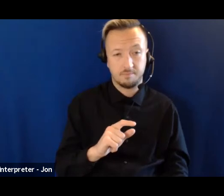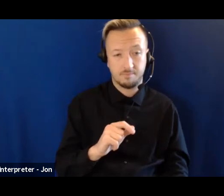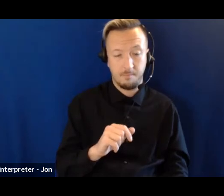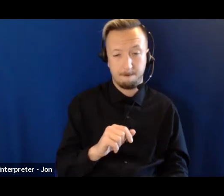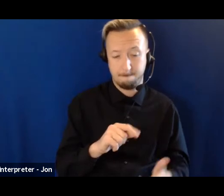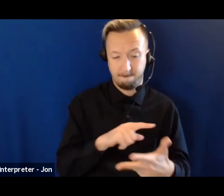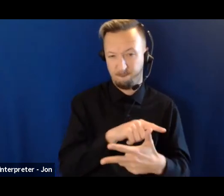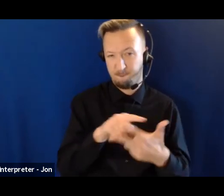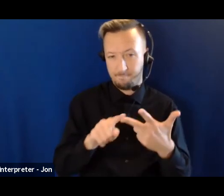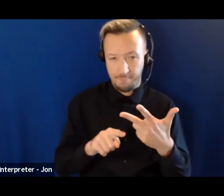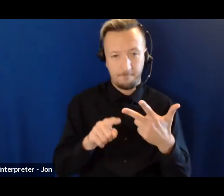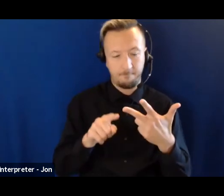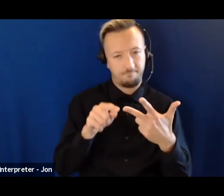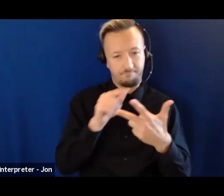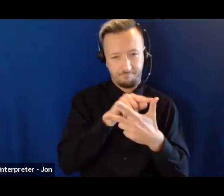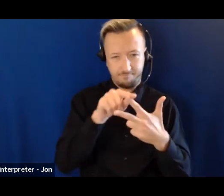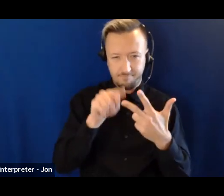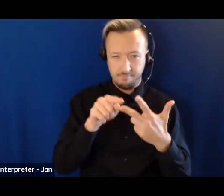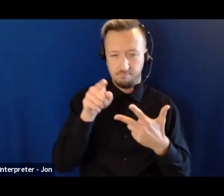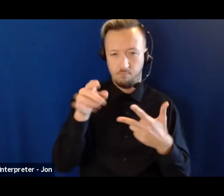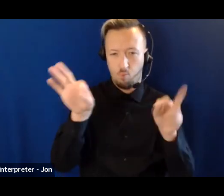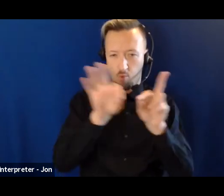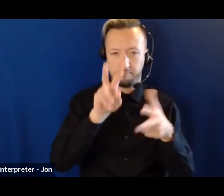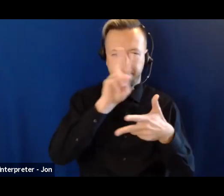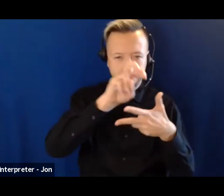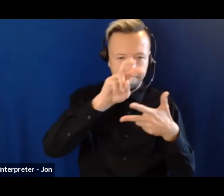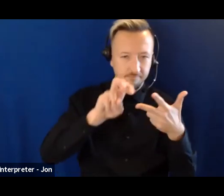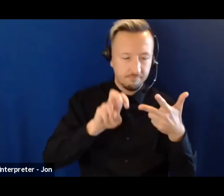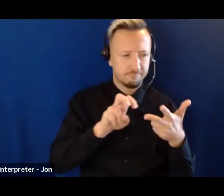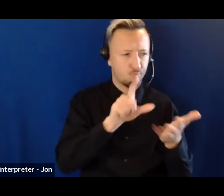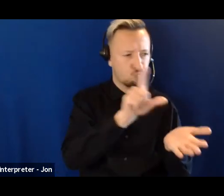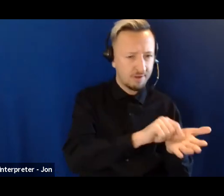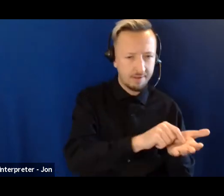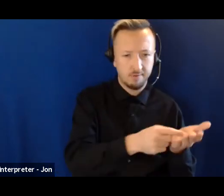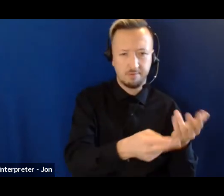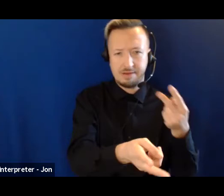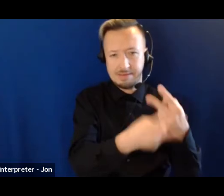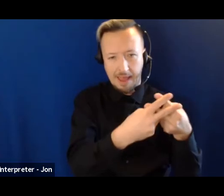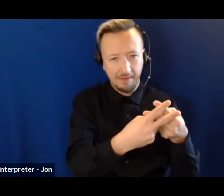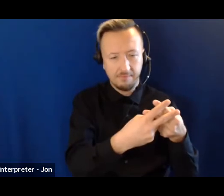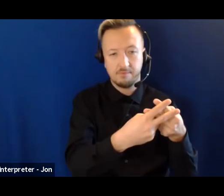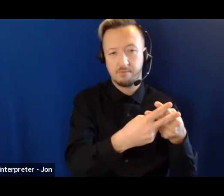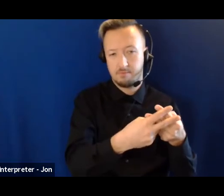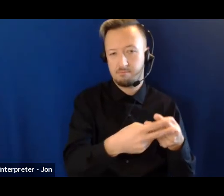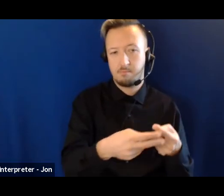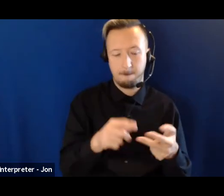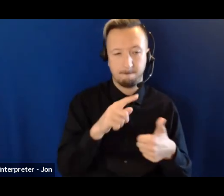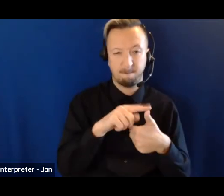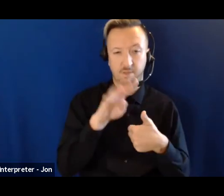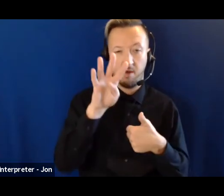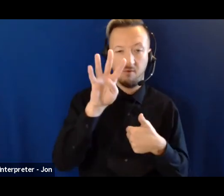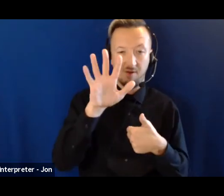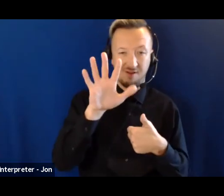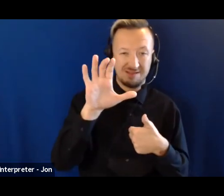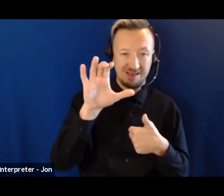3 things that you really should look at and mark them and print them out and whatever. And that's, again, the 45